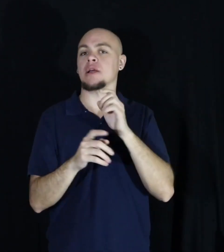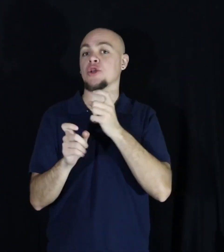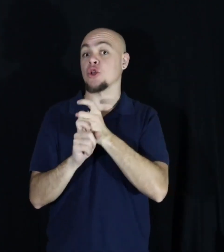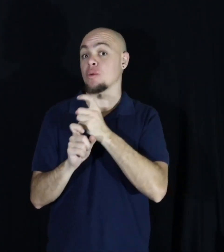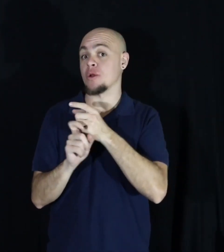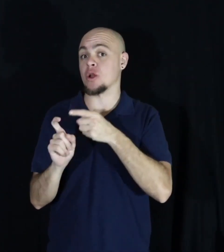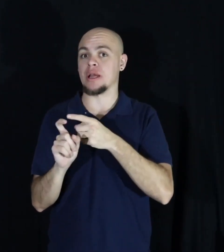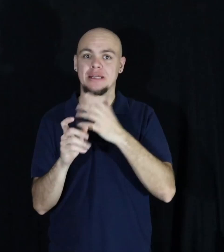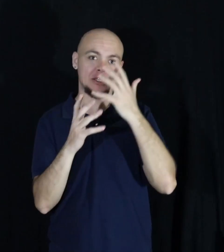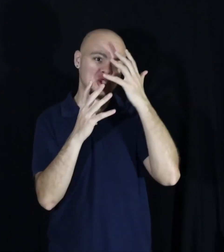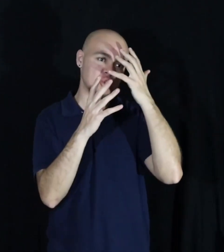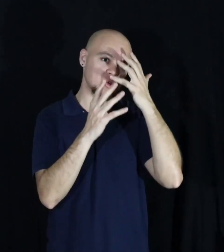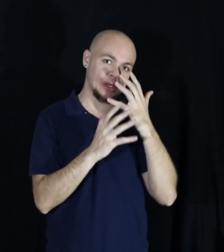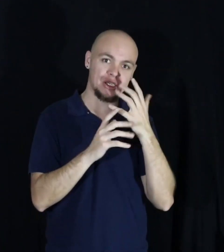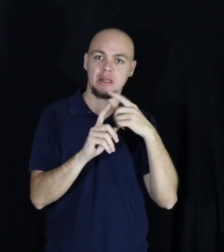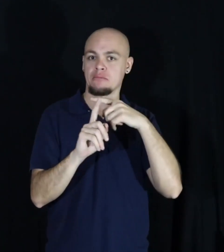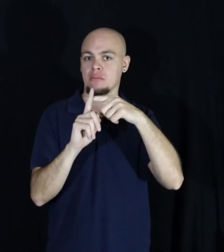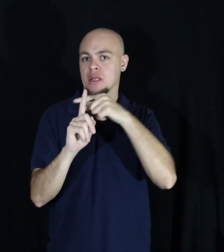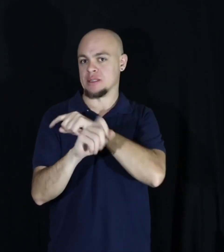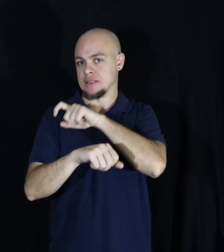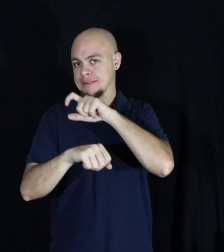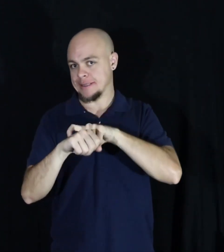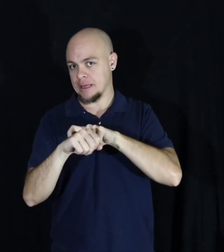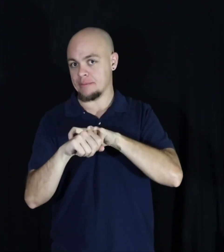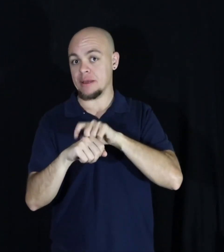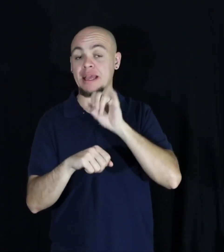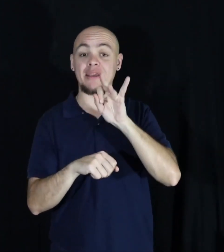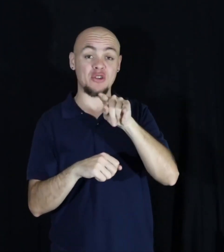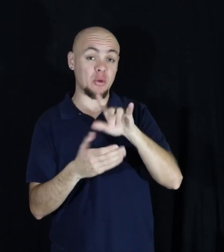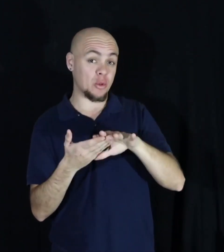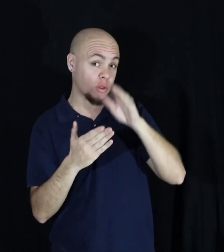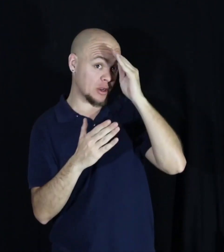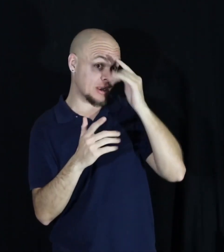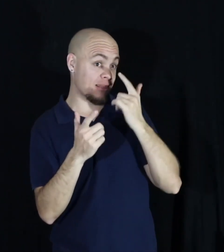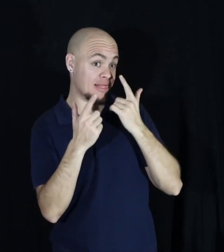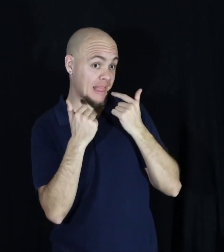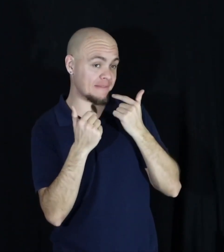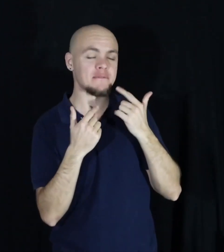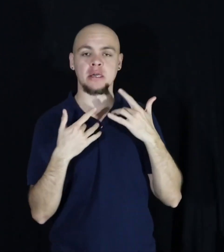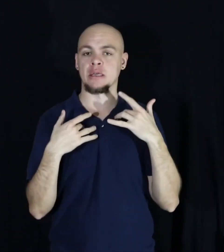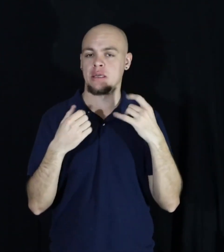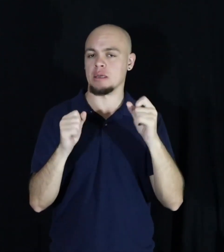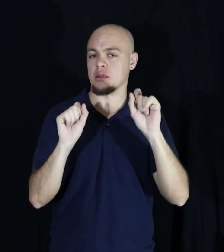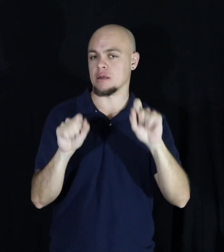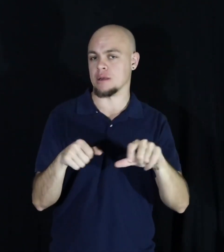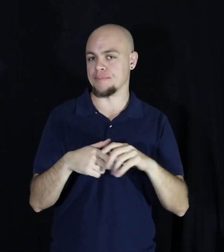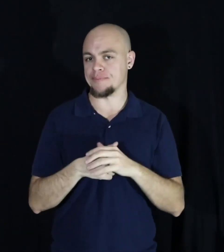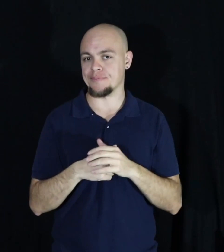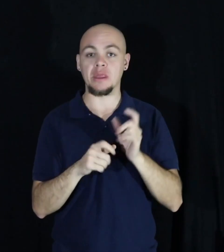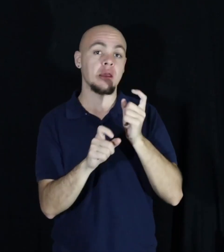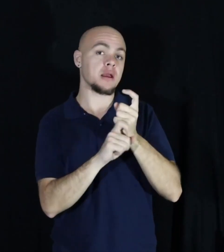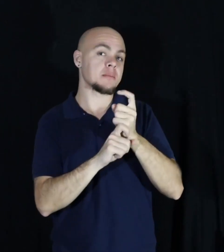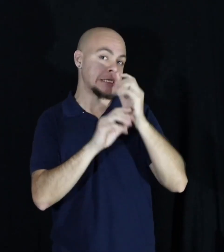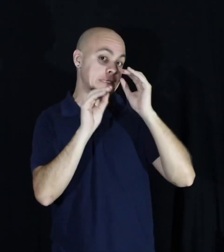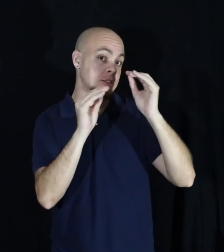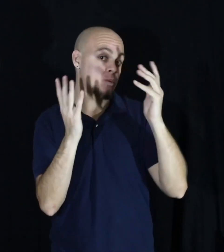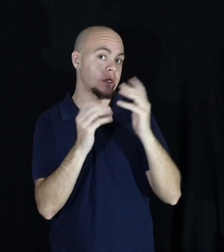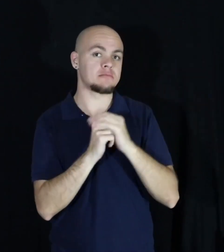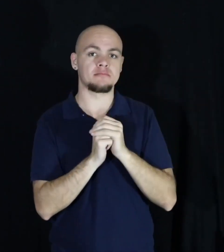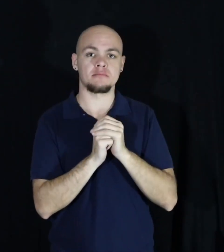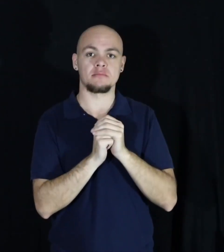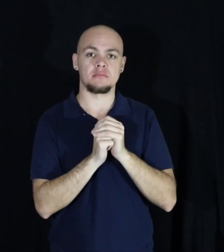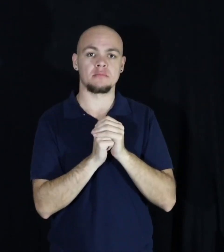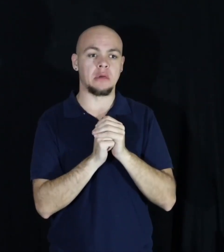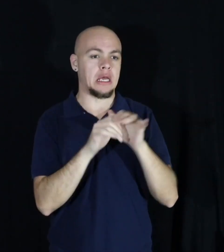tragedy plus time. And I learned that if you can learn to laugh, you can learn to heal. See, comedy teaches you to take a